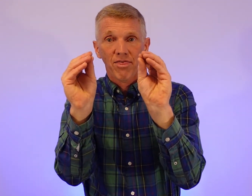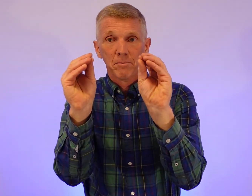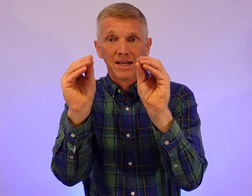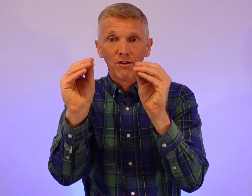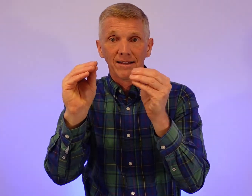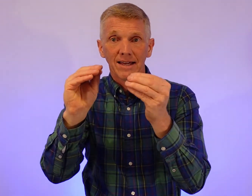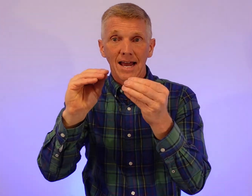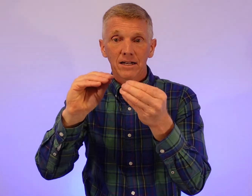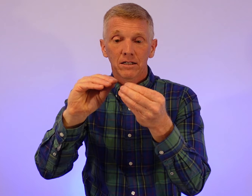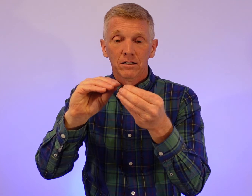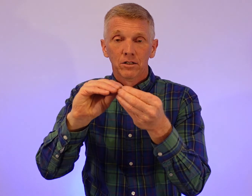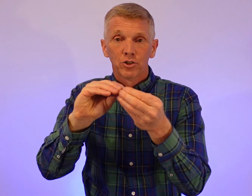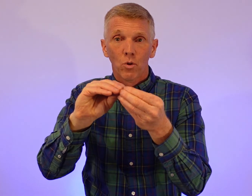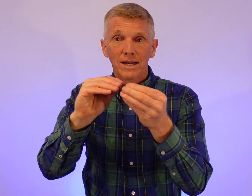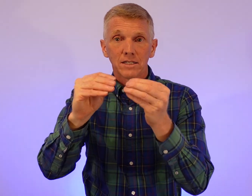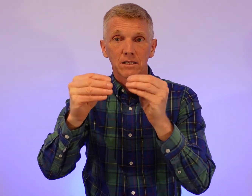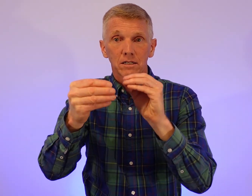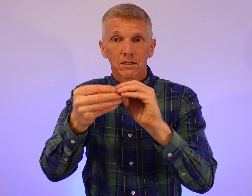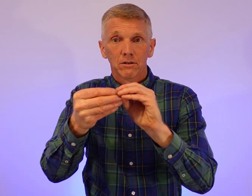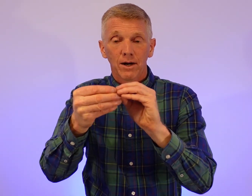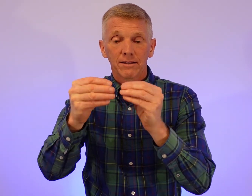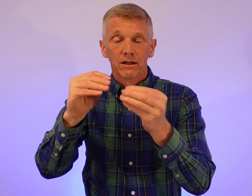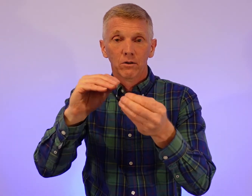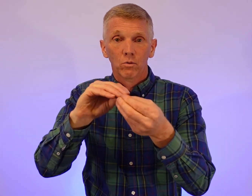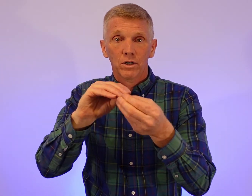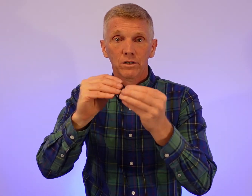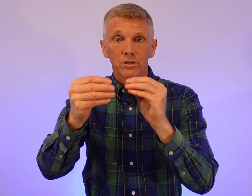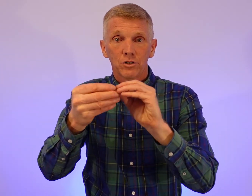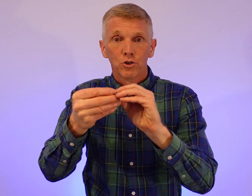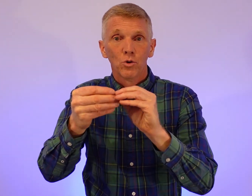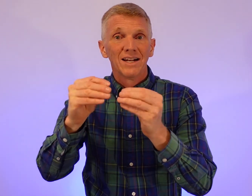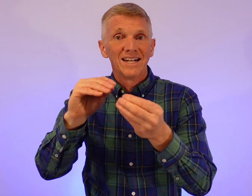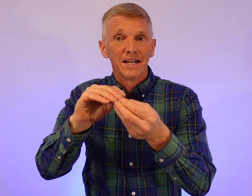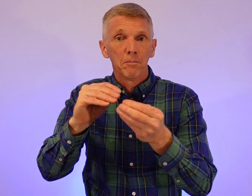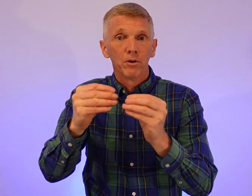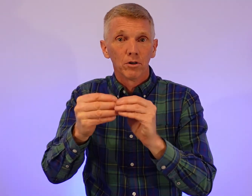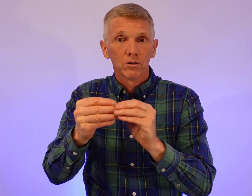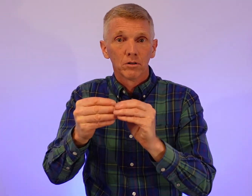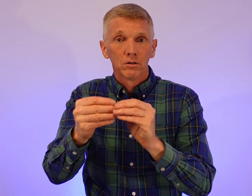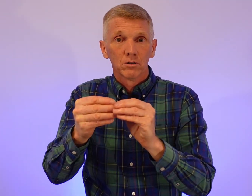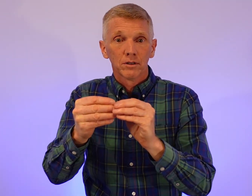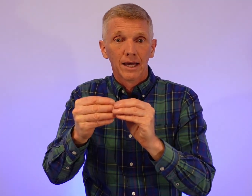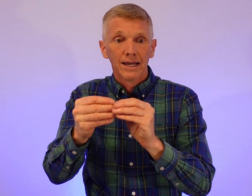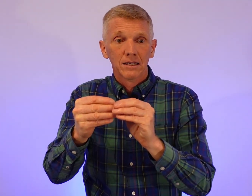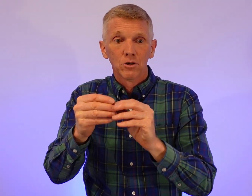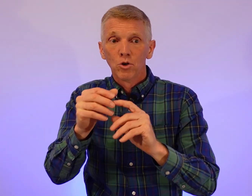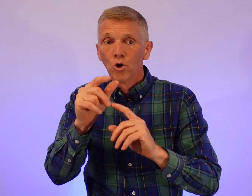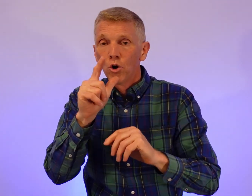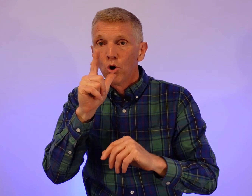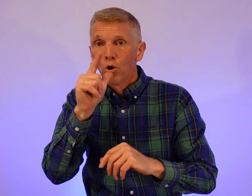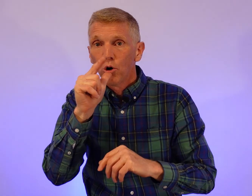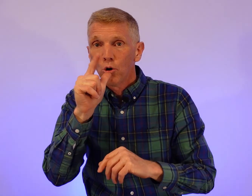together like that, twice, right there, 1, 2, number, okay?